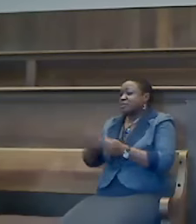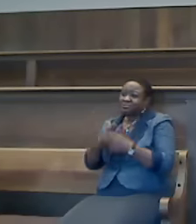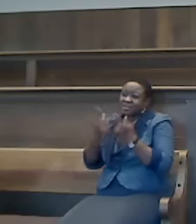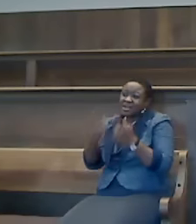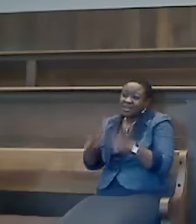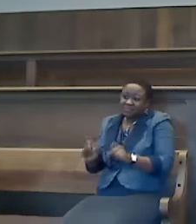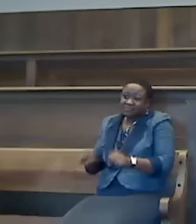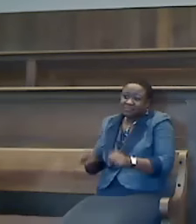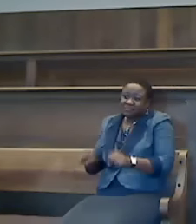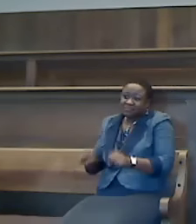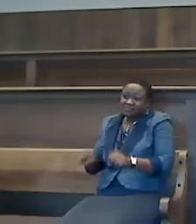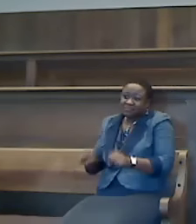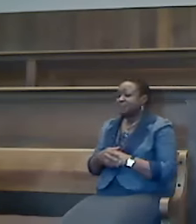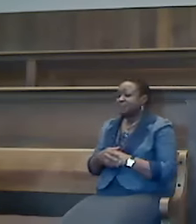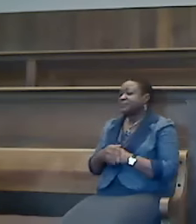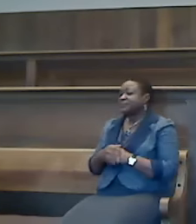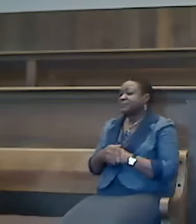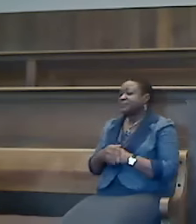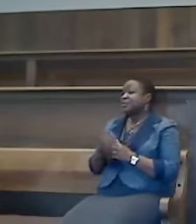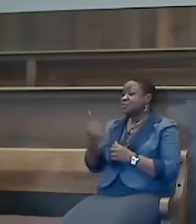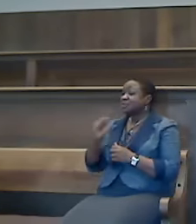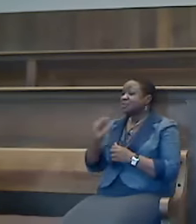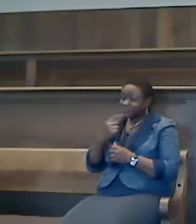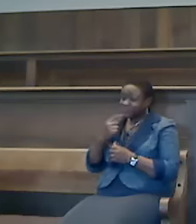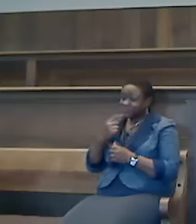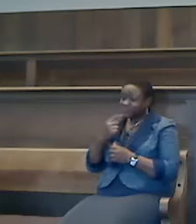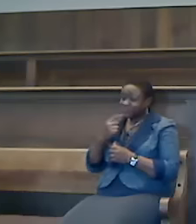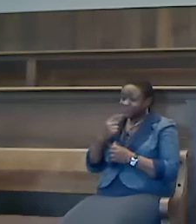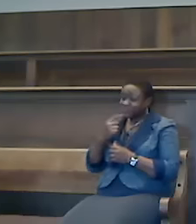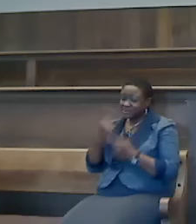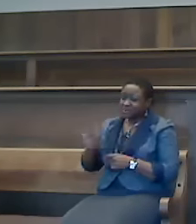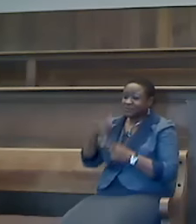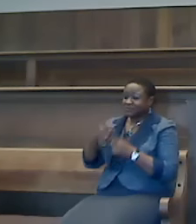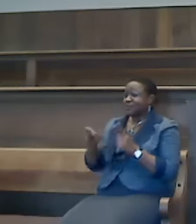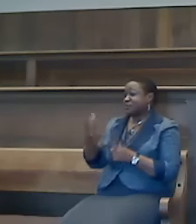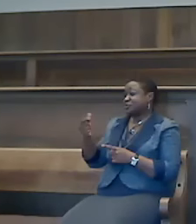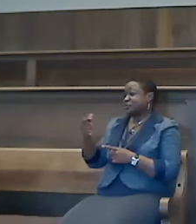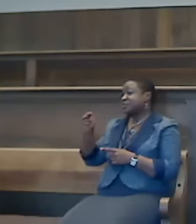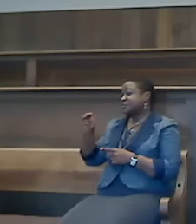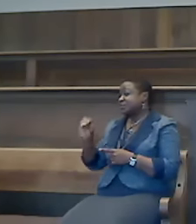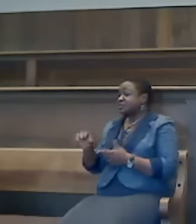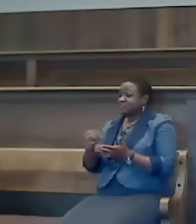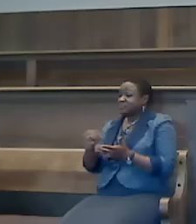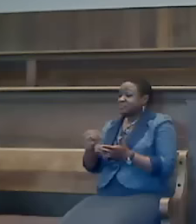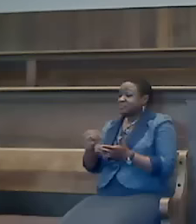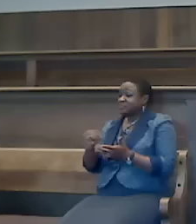So one very serious consequence of genetically modified organisms is food